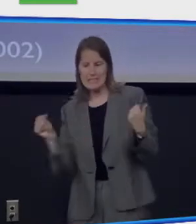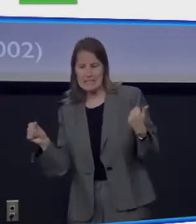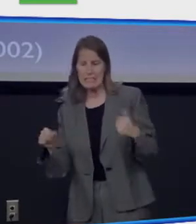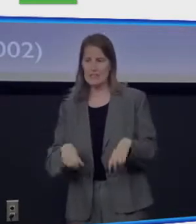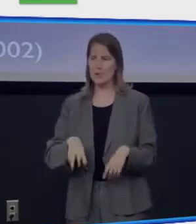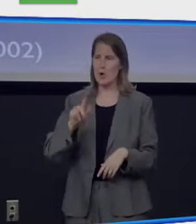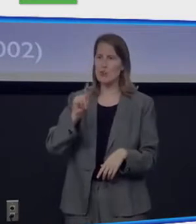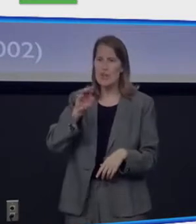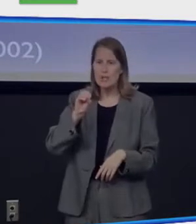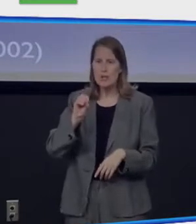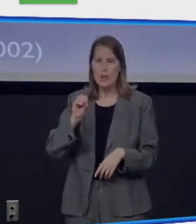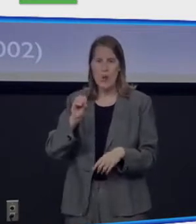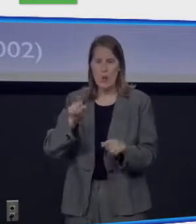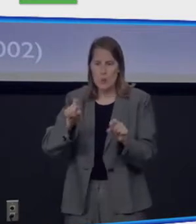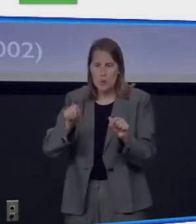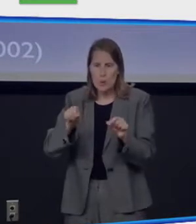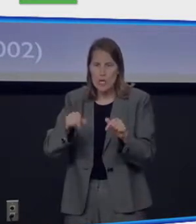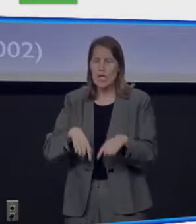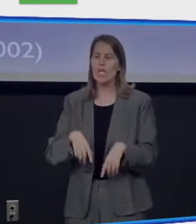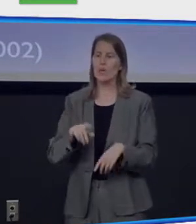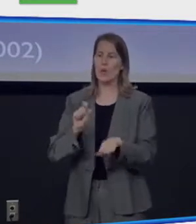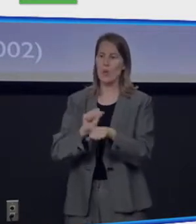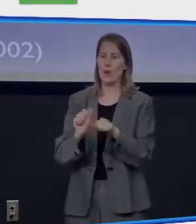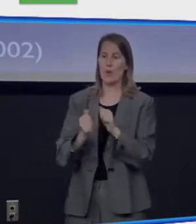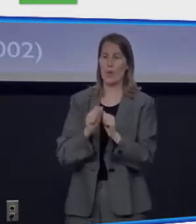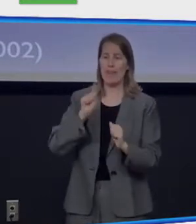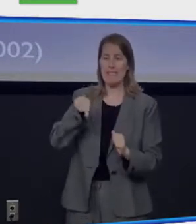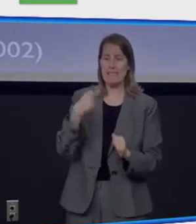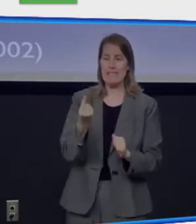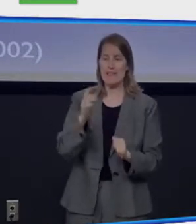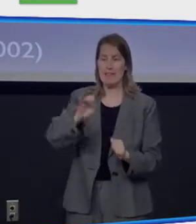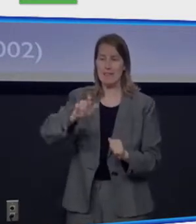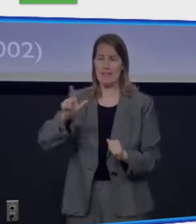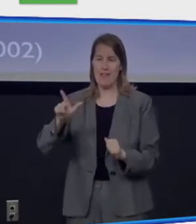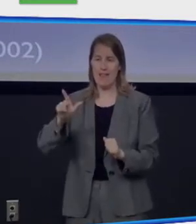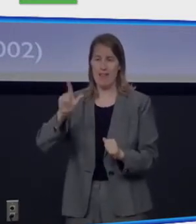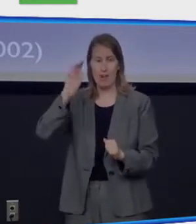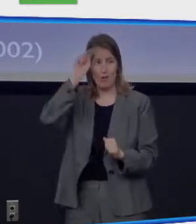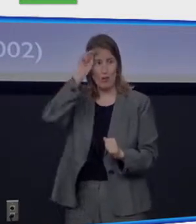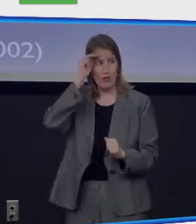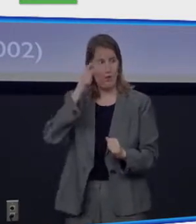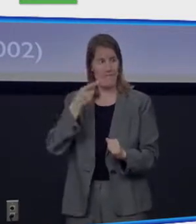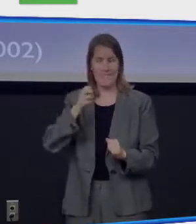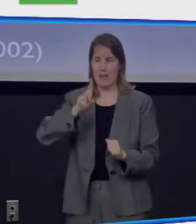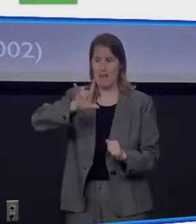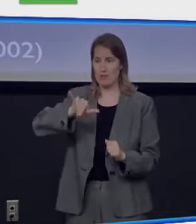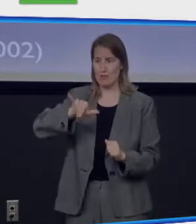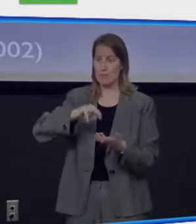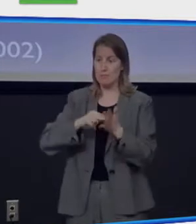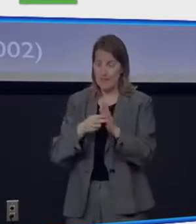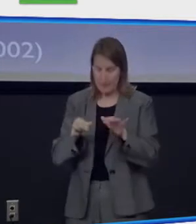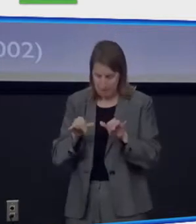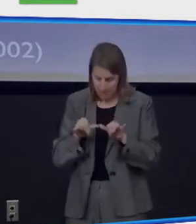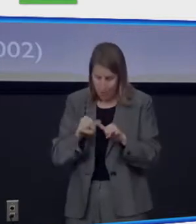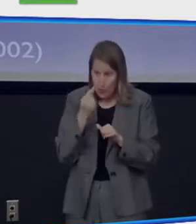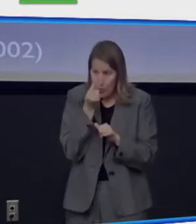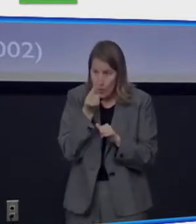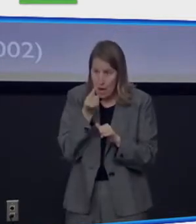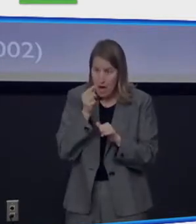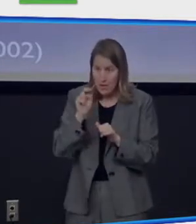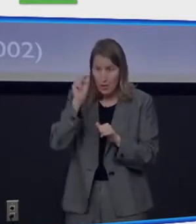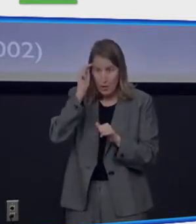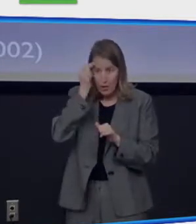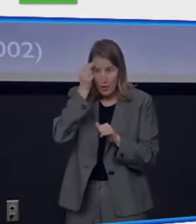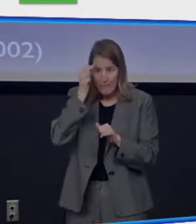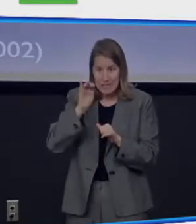tuning is work with single-cell neurophysiology, where now you're literally measuring activity of single nerve cells